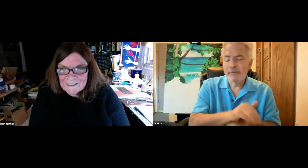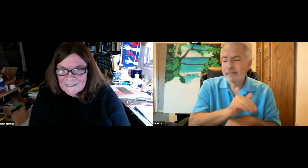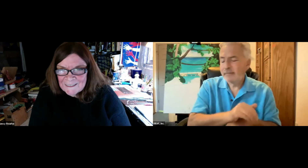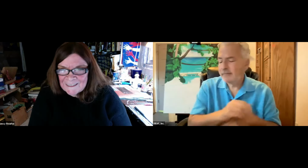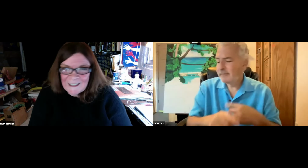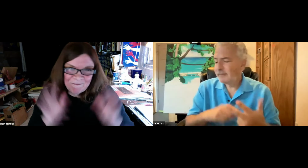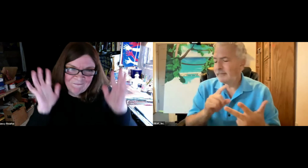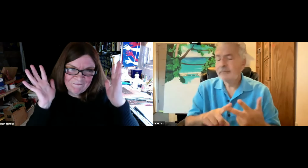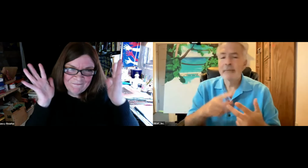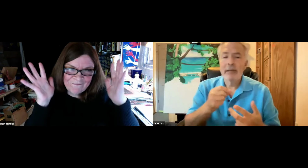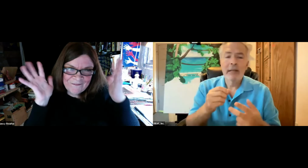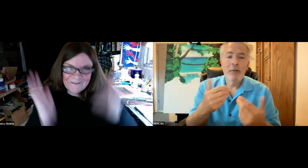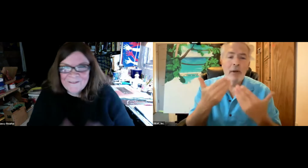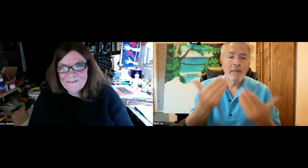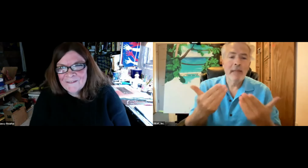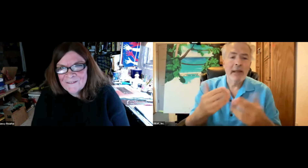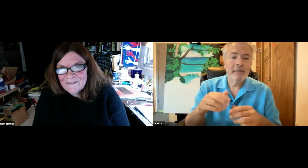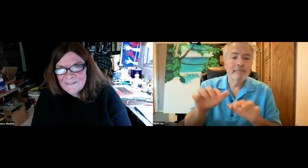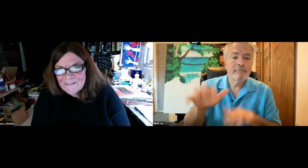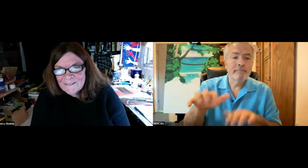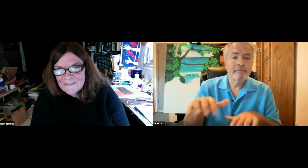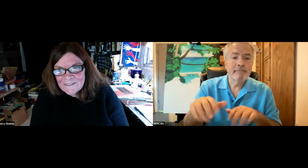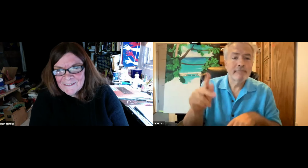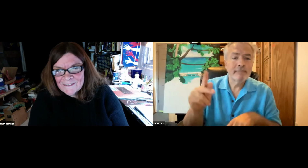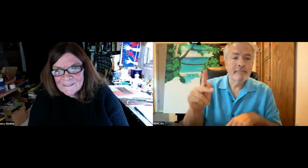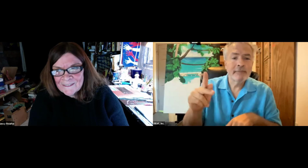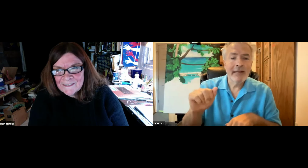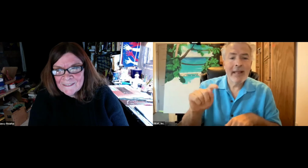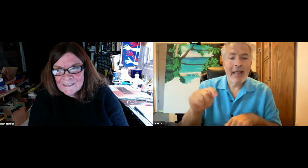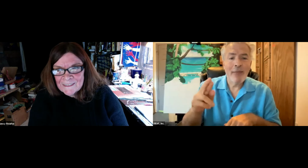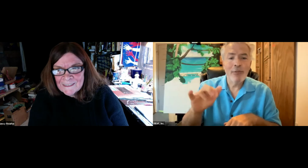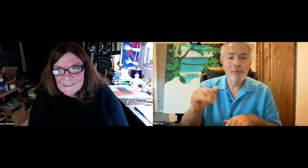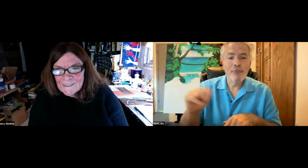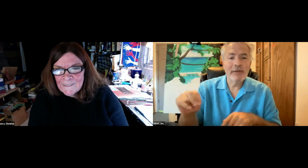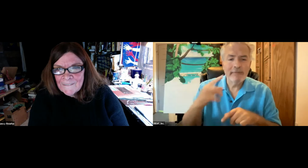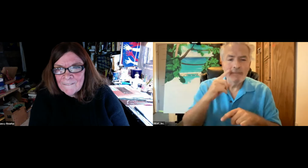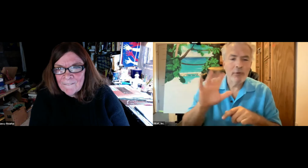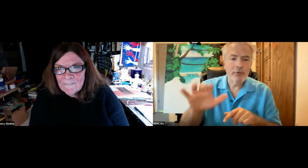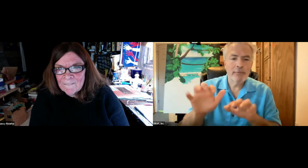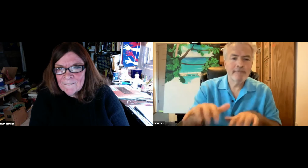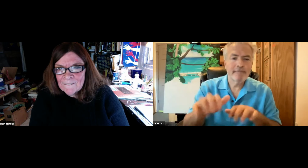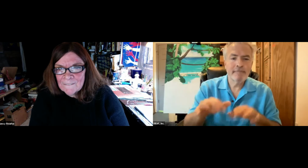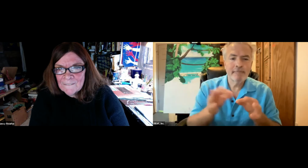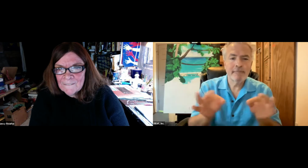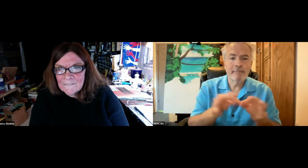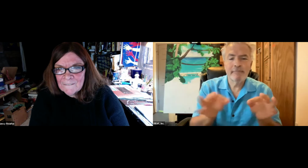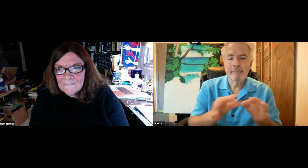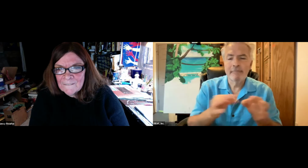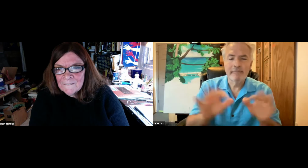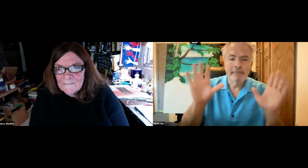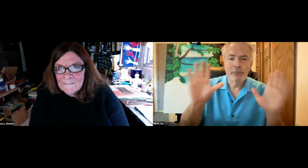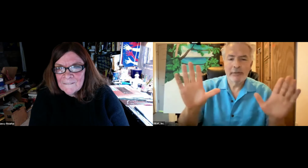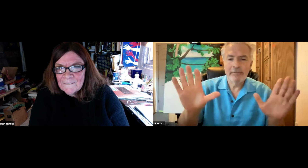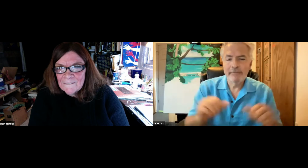thank you for the wonderful job you've done tonight. And also, I want to thank Catherine, who provided the